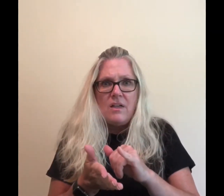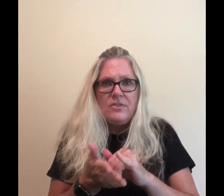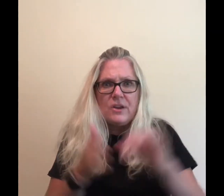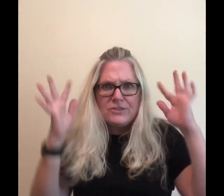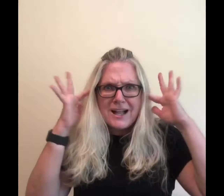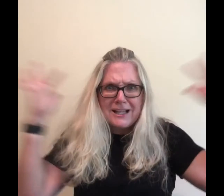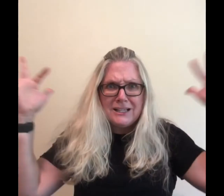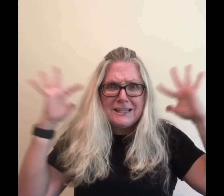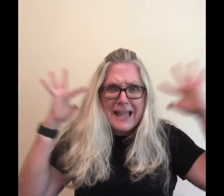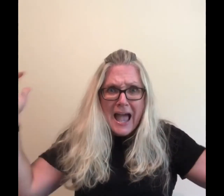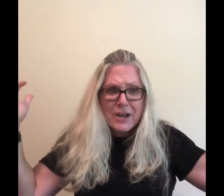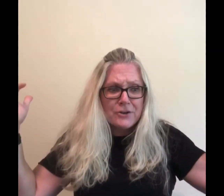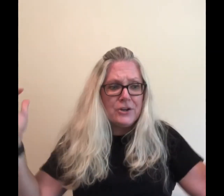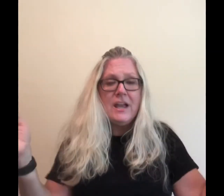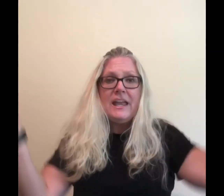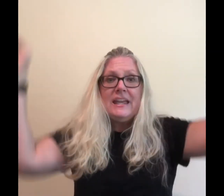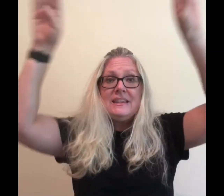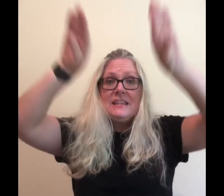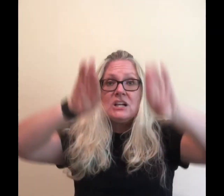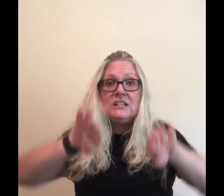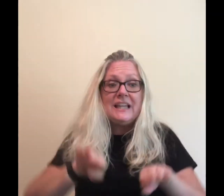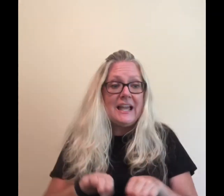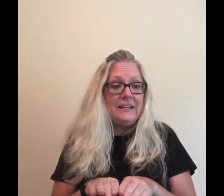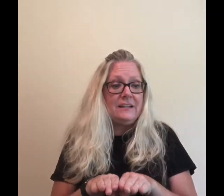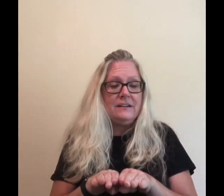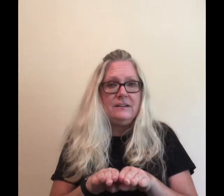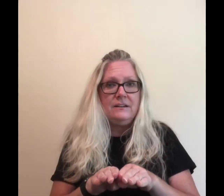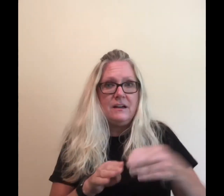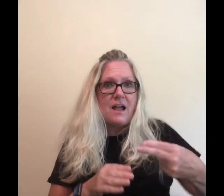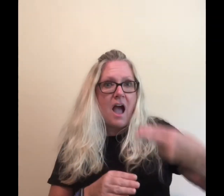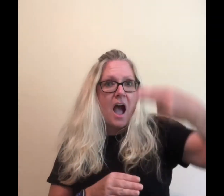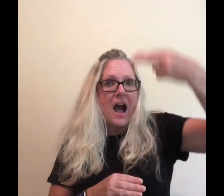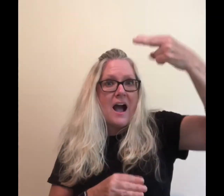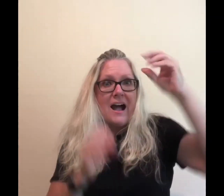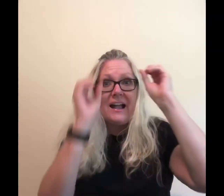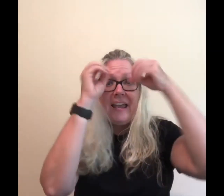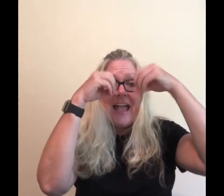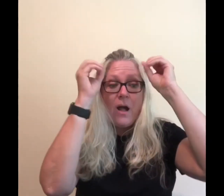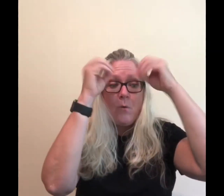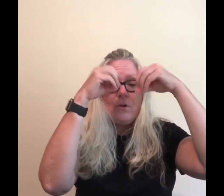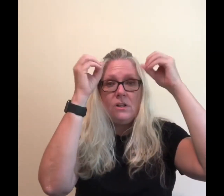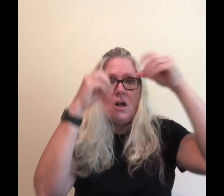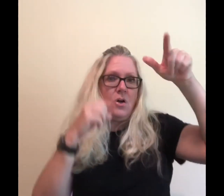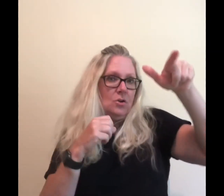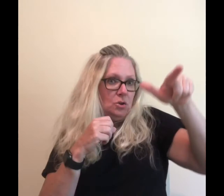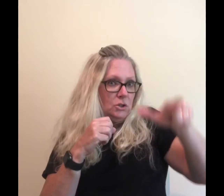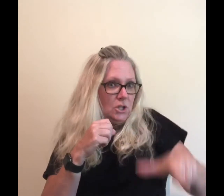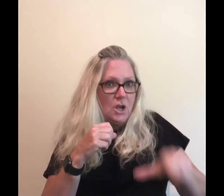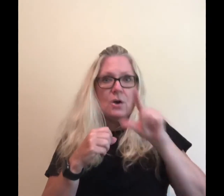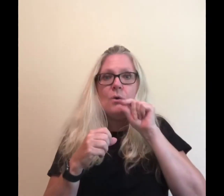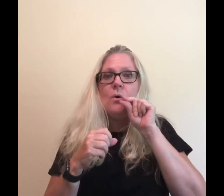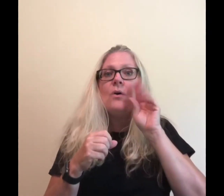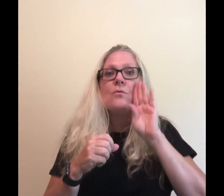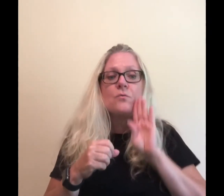There's a clatter in the glen. High owl, low